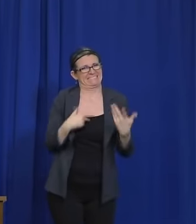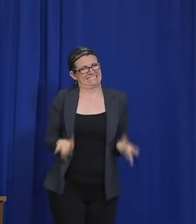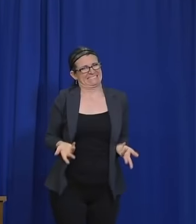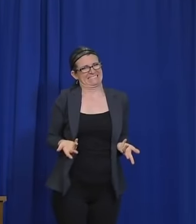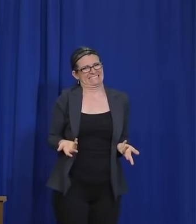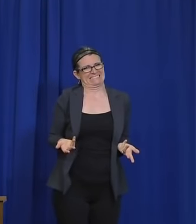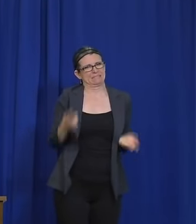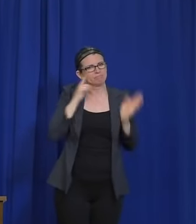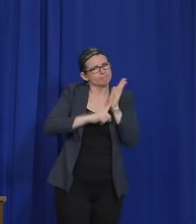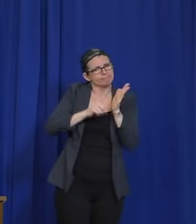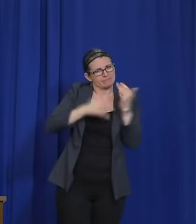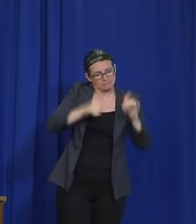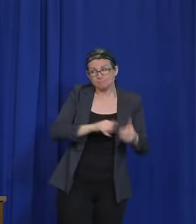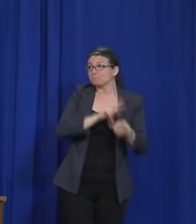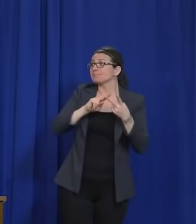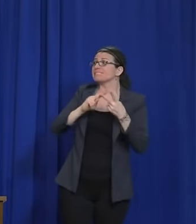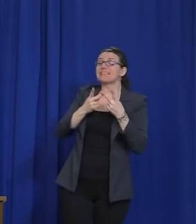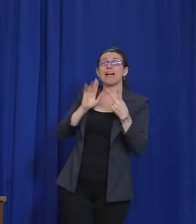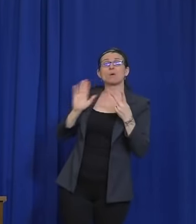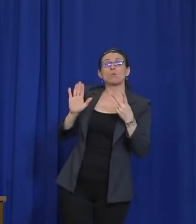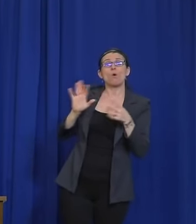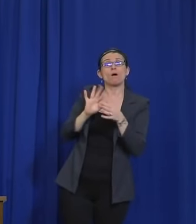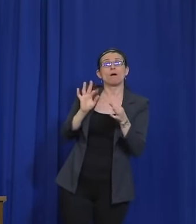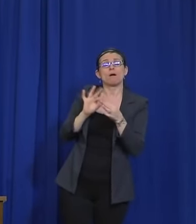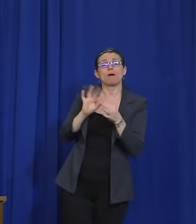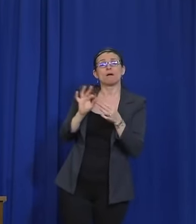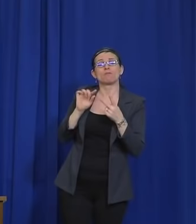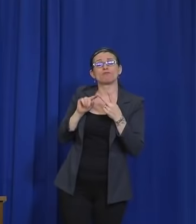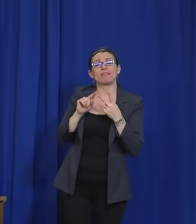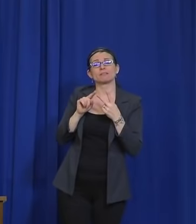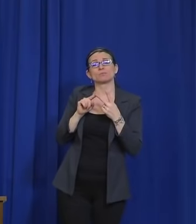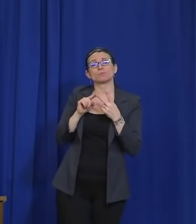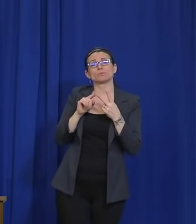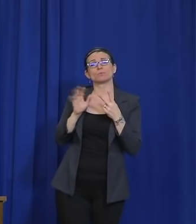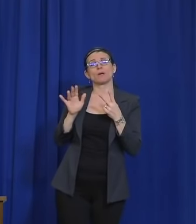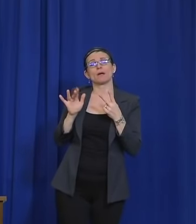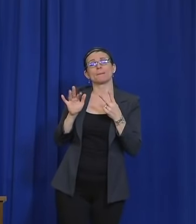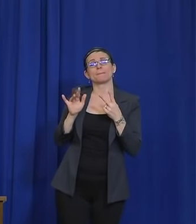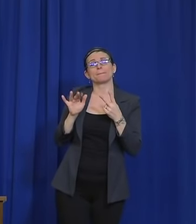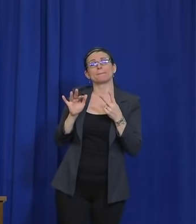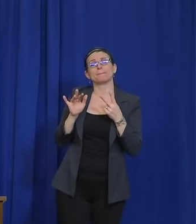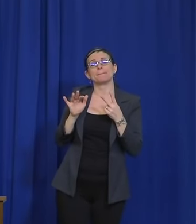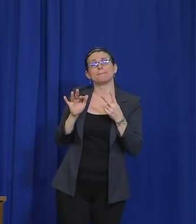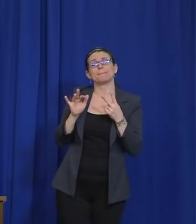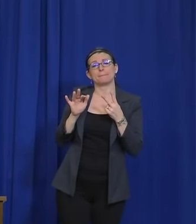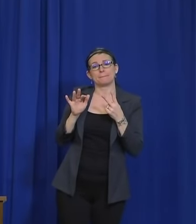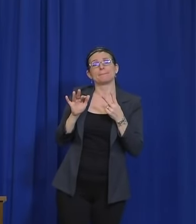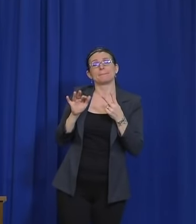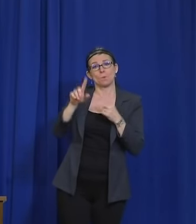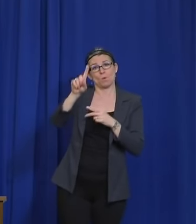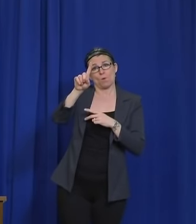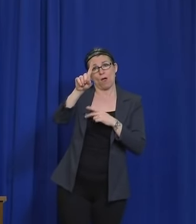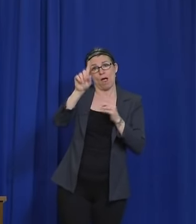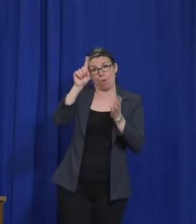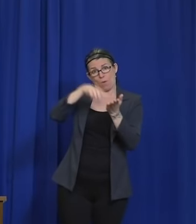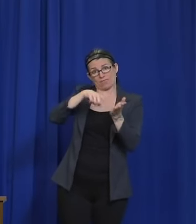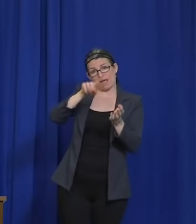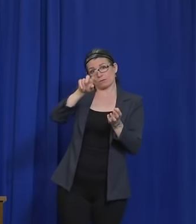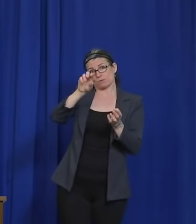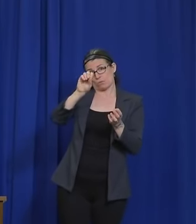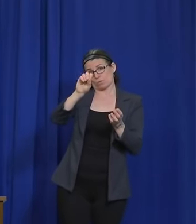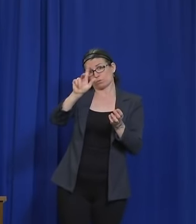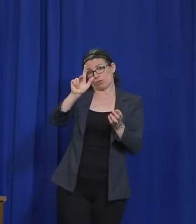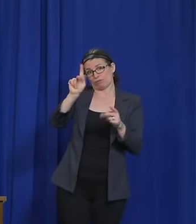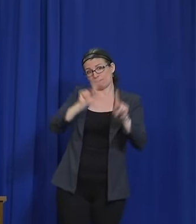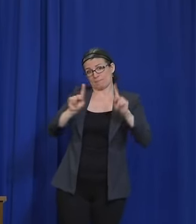take into account the fact that X percentage of the cases, positive cases, are related to long-term